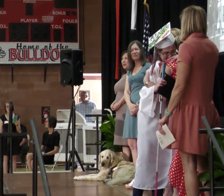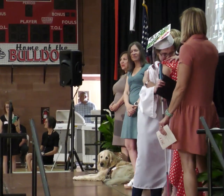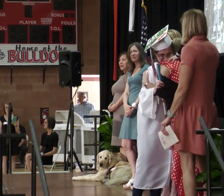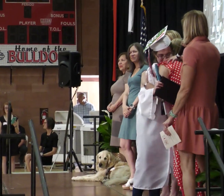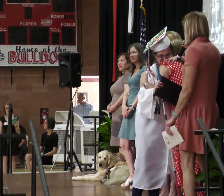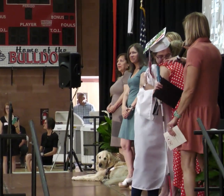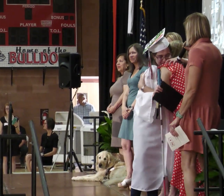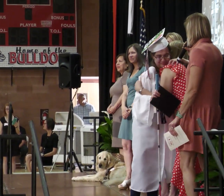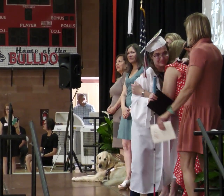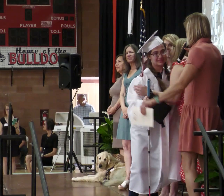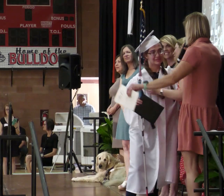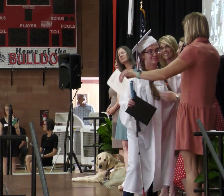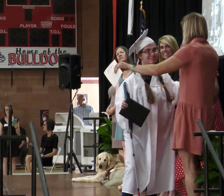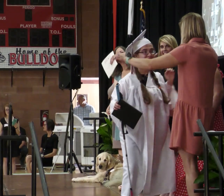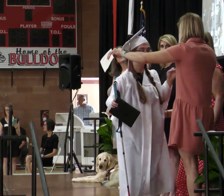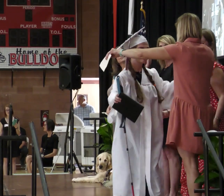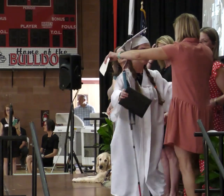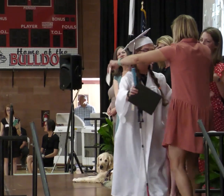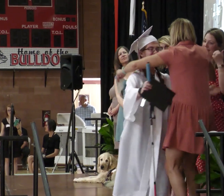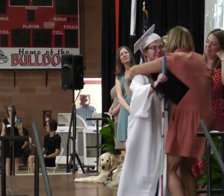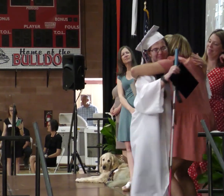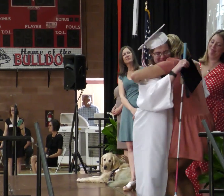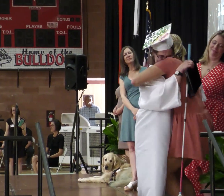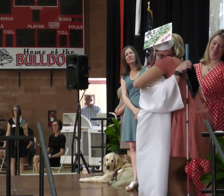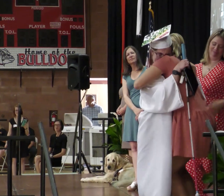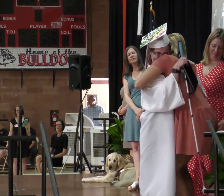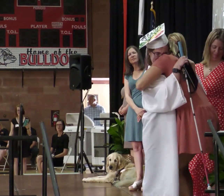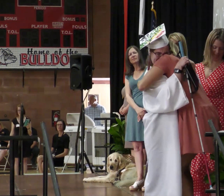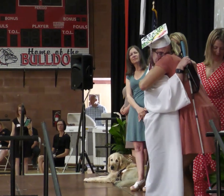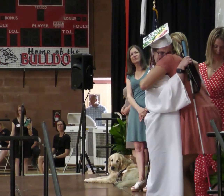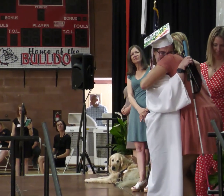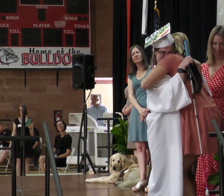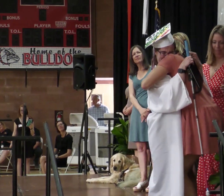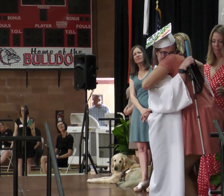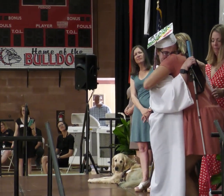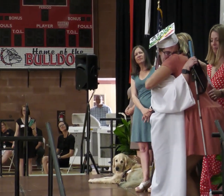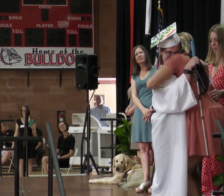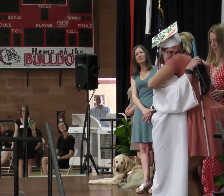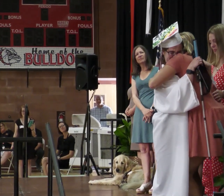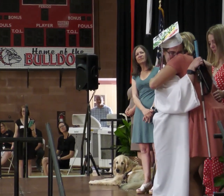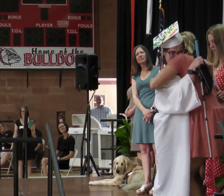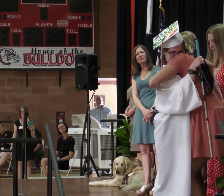Miss Huddleston with a hug I'm here for a hug Oh, so proud of you